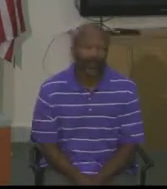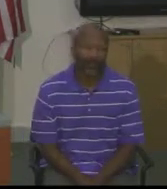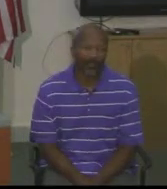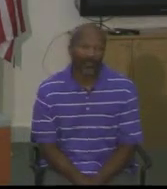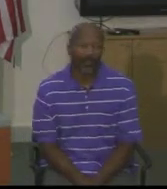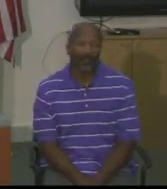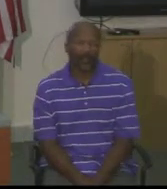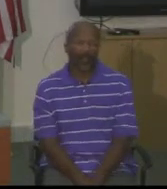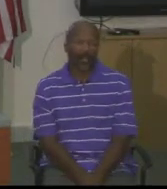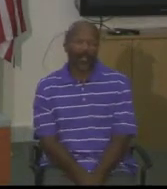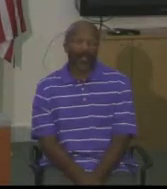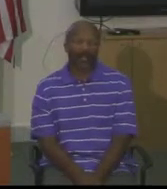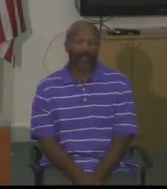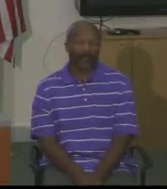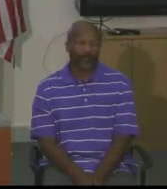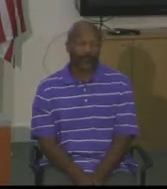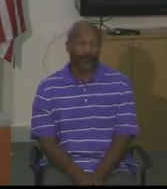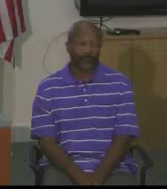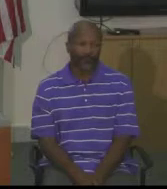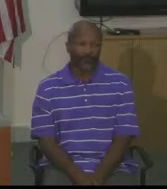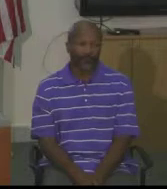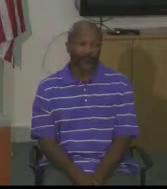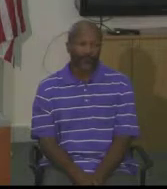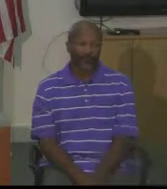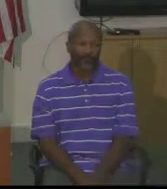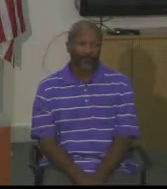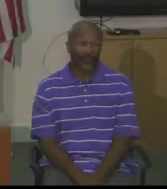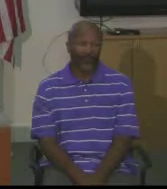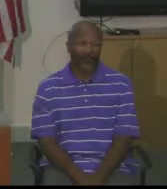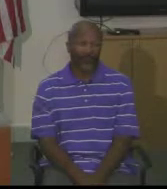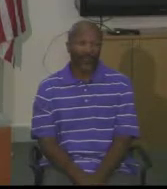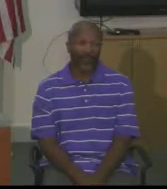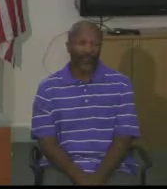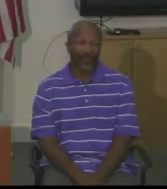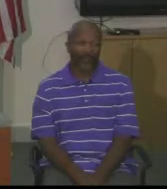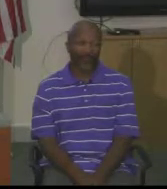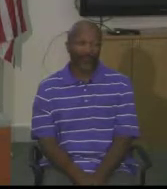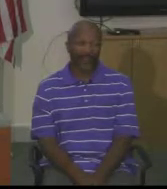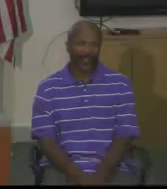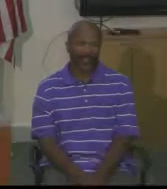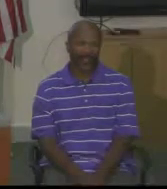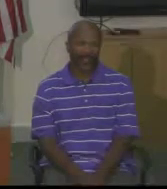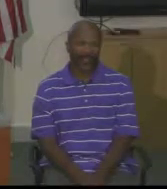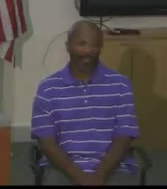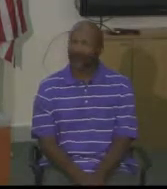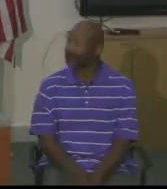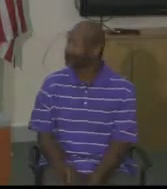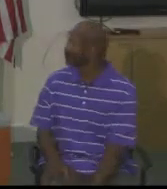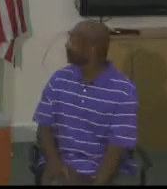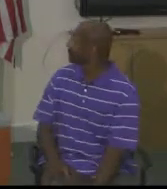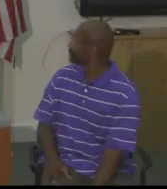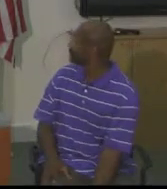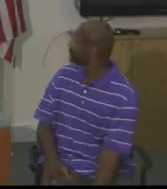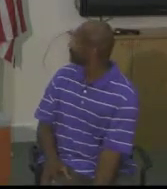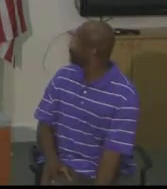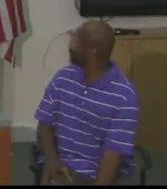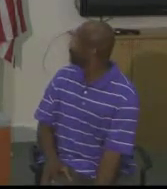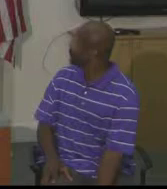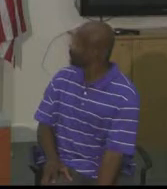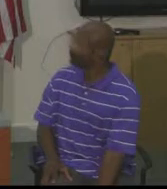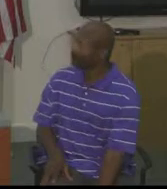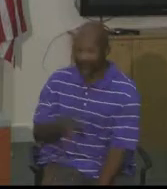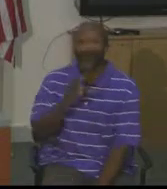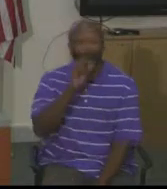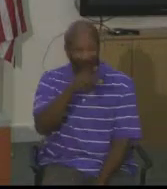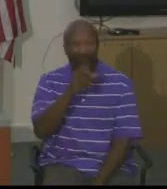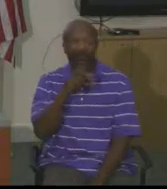So when did we start working on, you were going to tell me that, the Visa card? Watch, we're